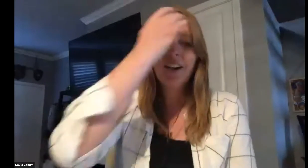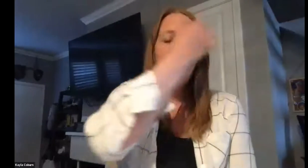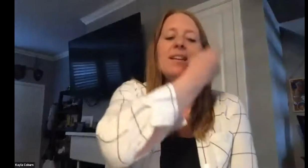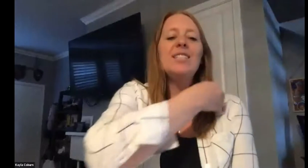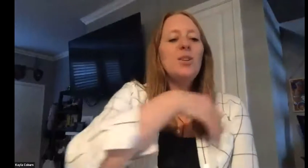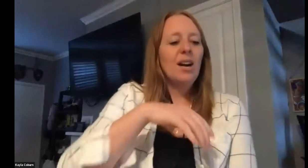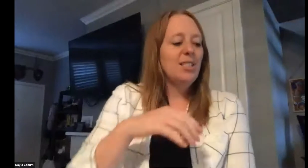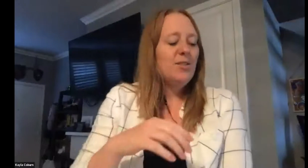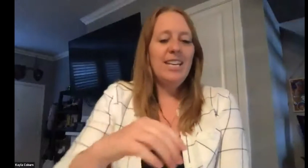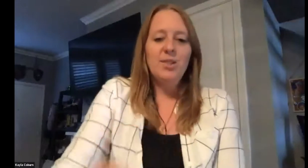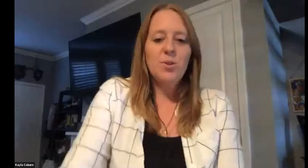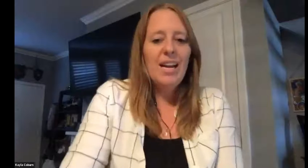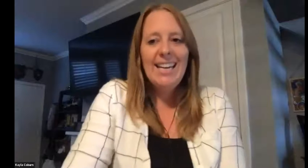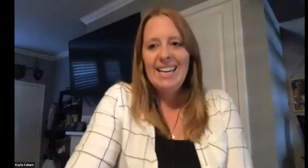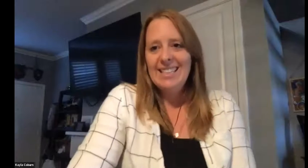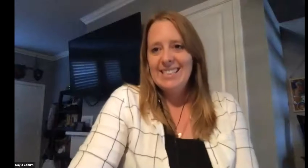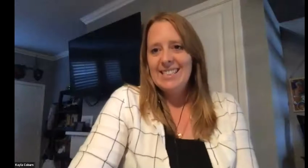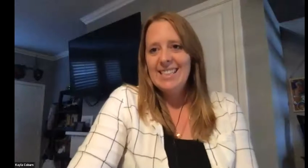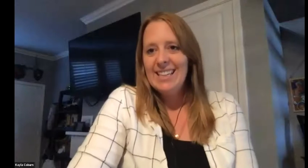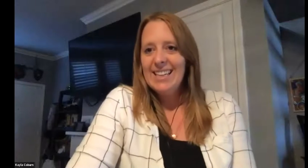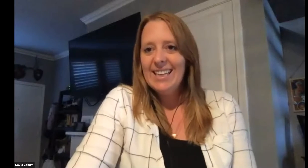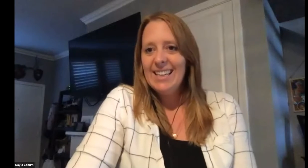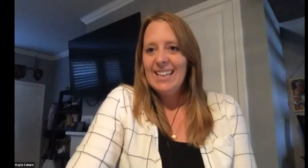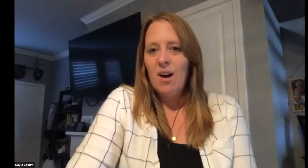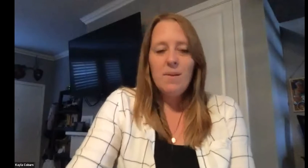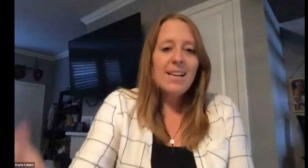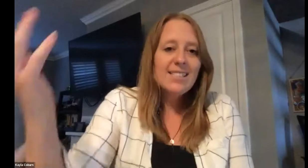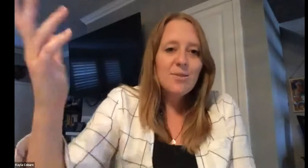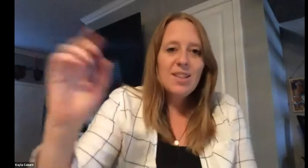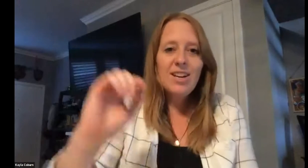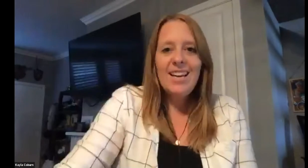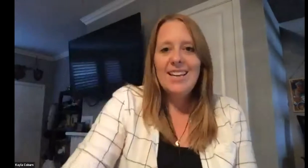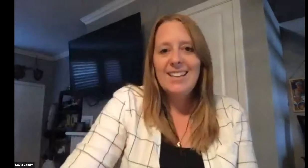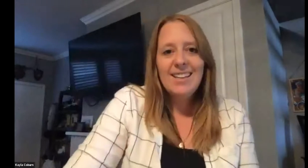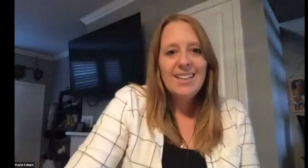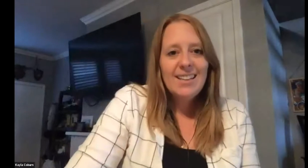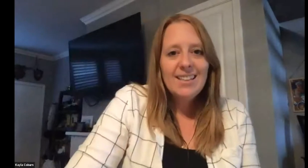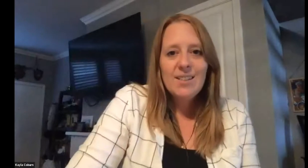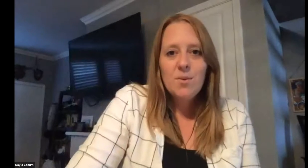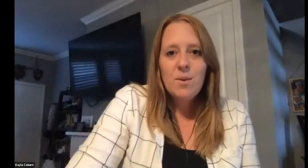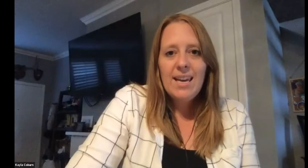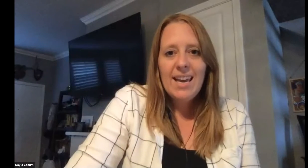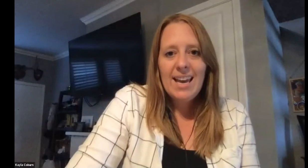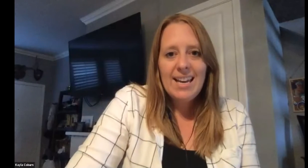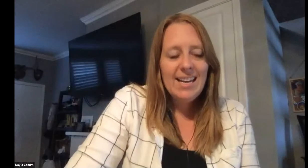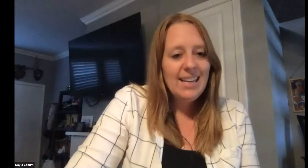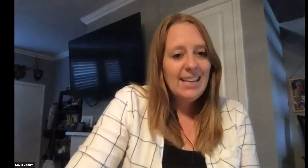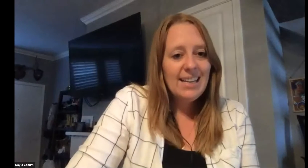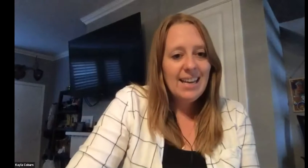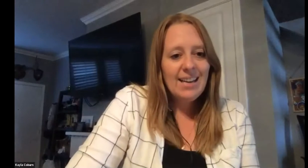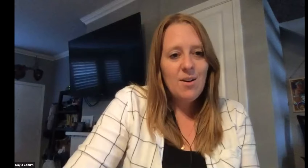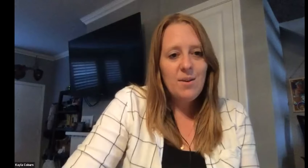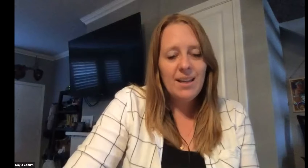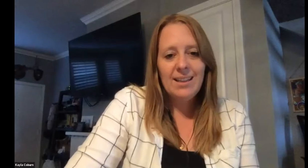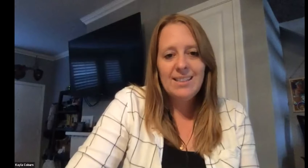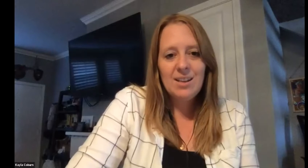Thanks for coming to our Tuesday trainings. Oh, and it's 3:30. So we can